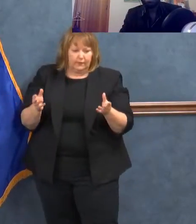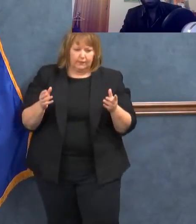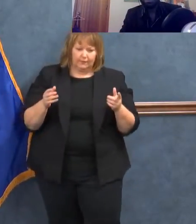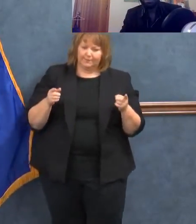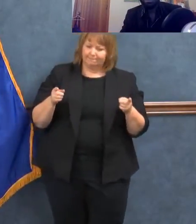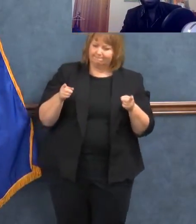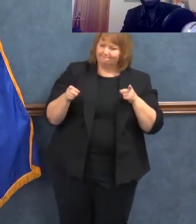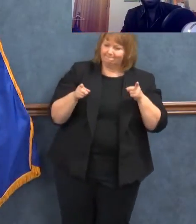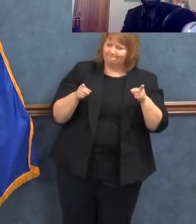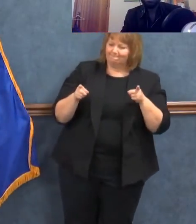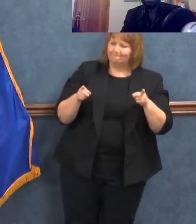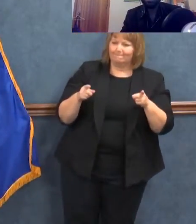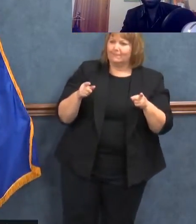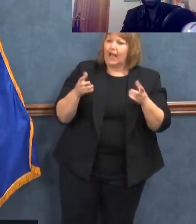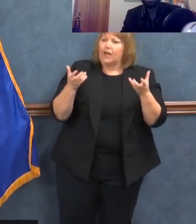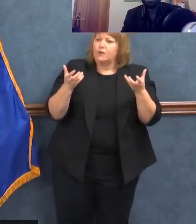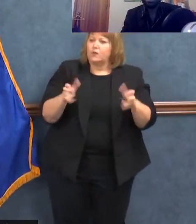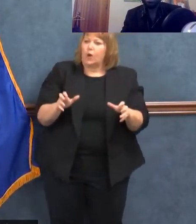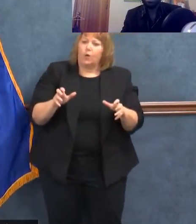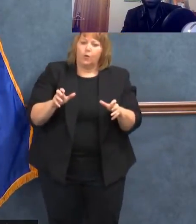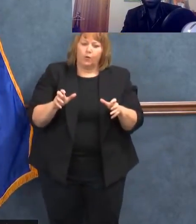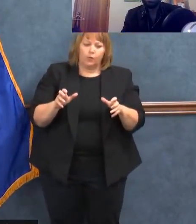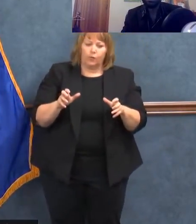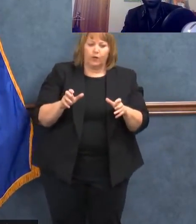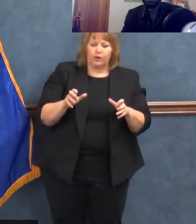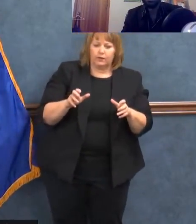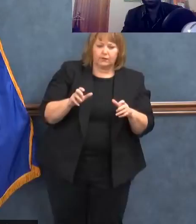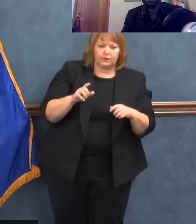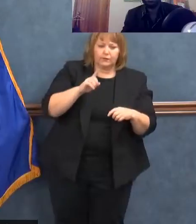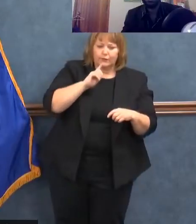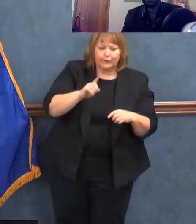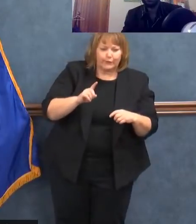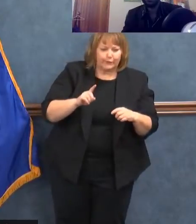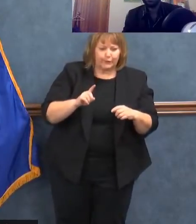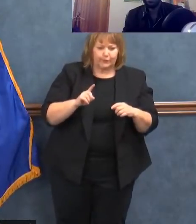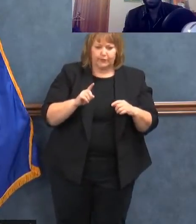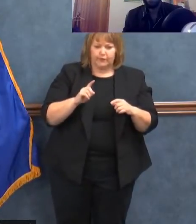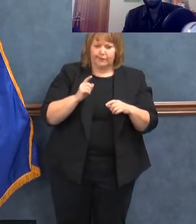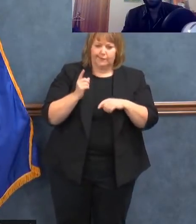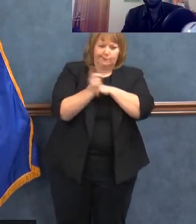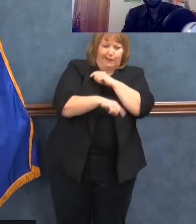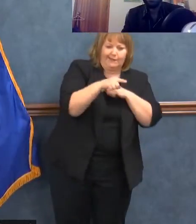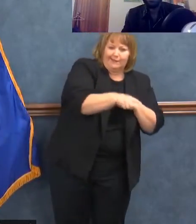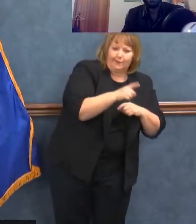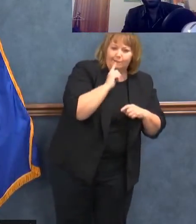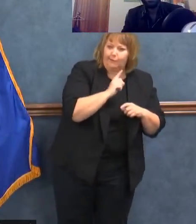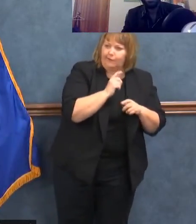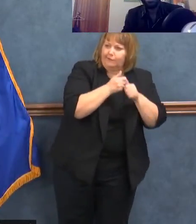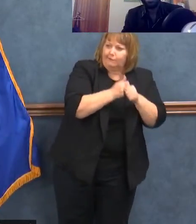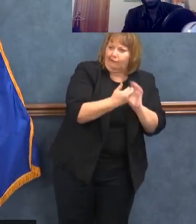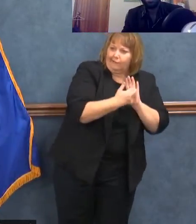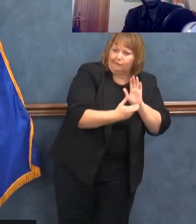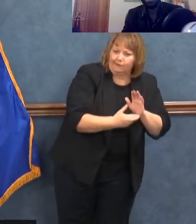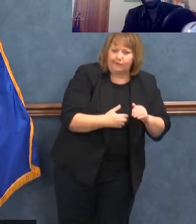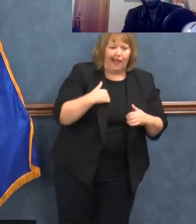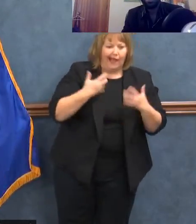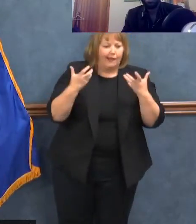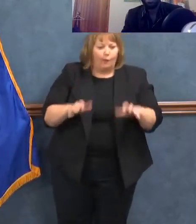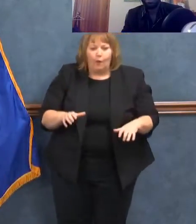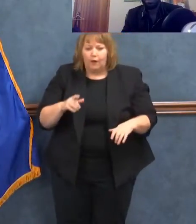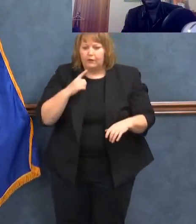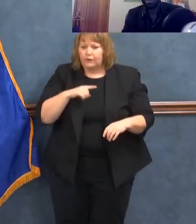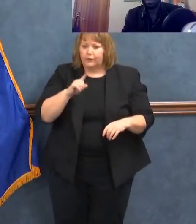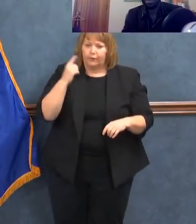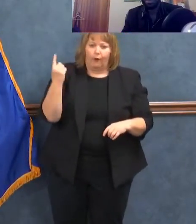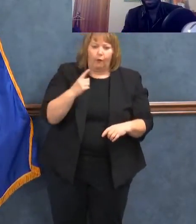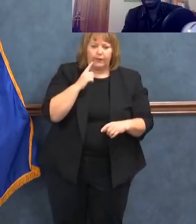to do. I need to get away from, I'm tired of educating. I'm tired of ambassadors that deal with this stuff. I'm tired of information officers.